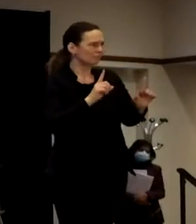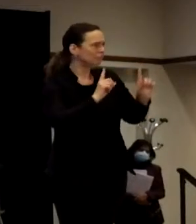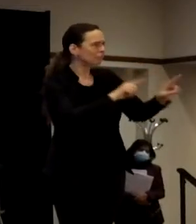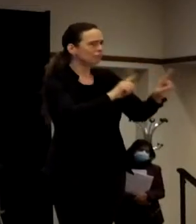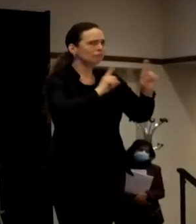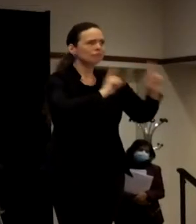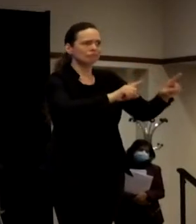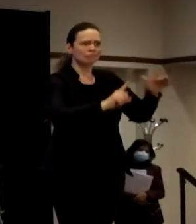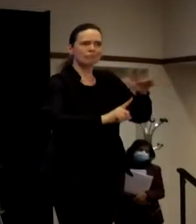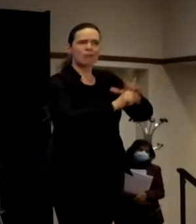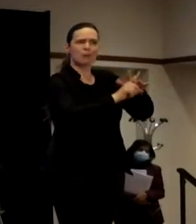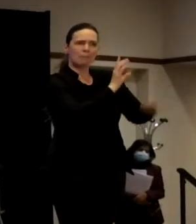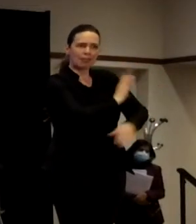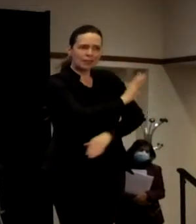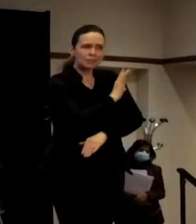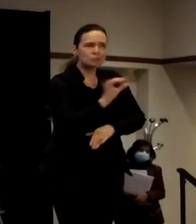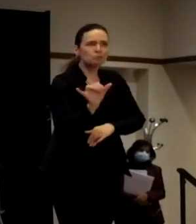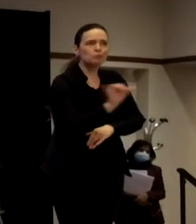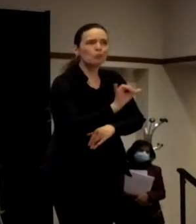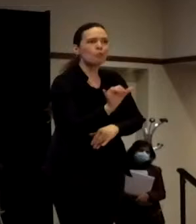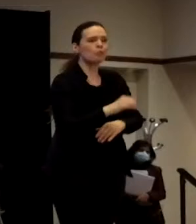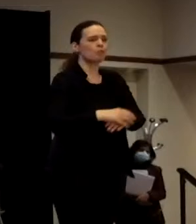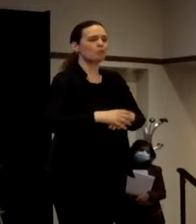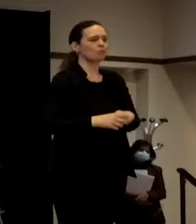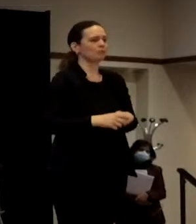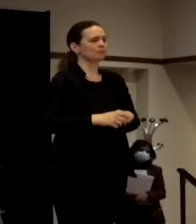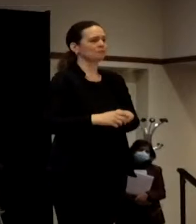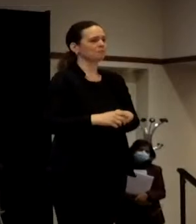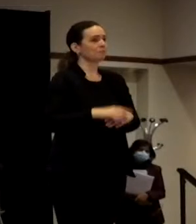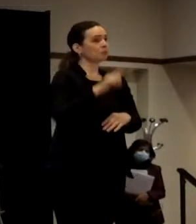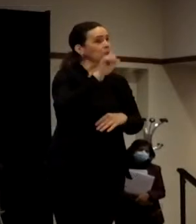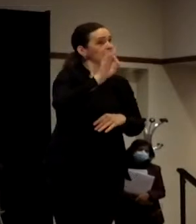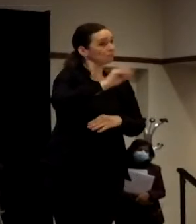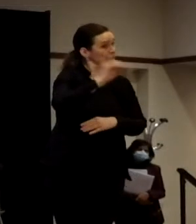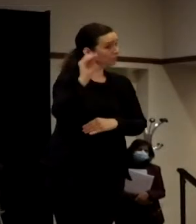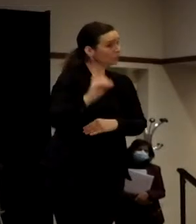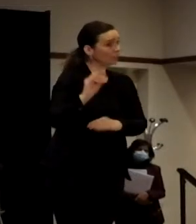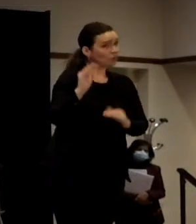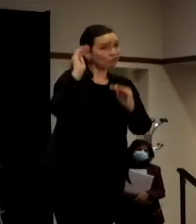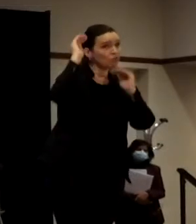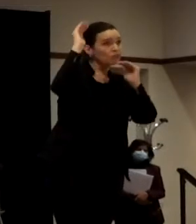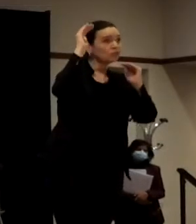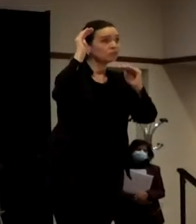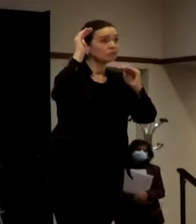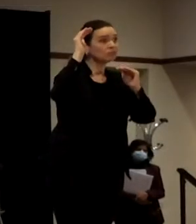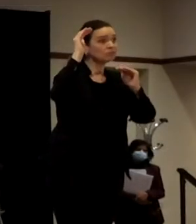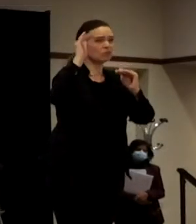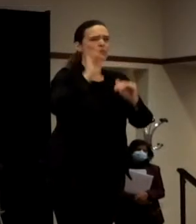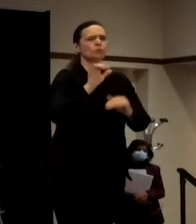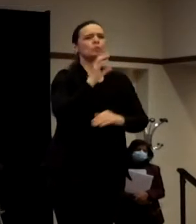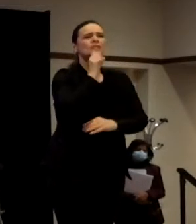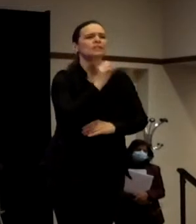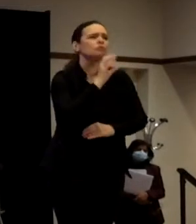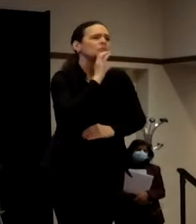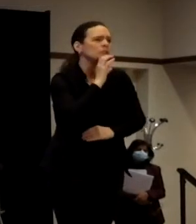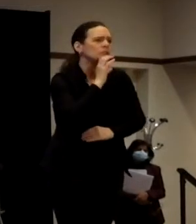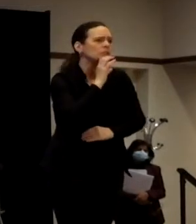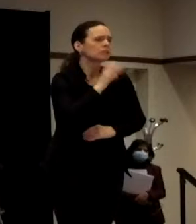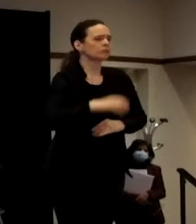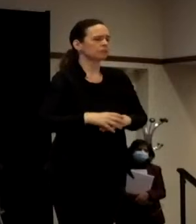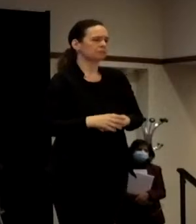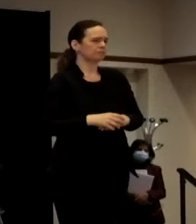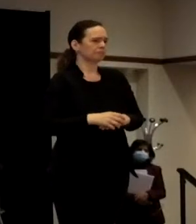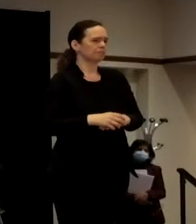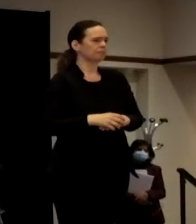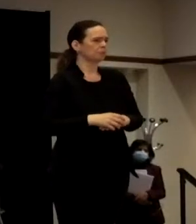is about 28% of the adult population. And so we're making tremendous ground picking up